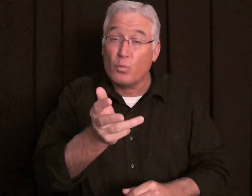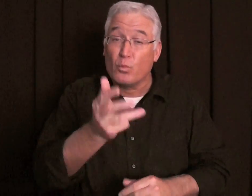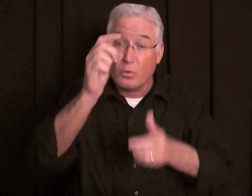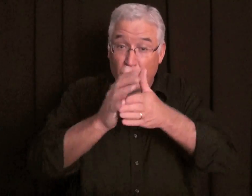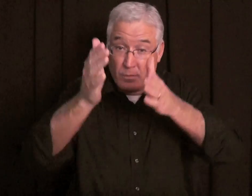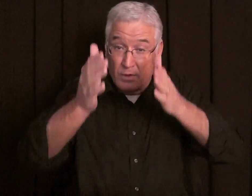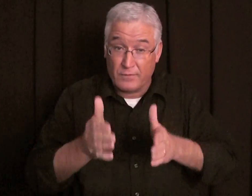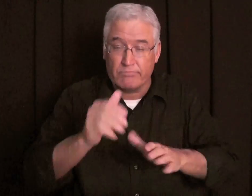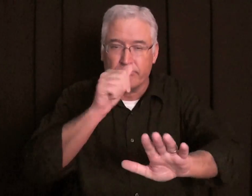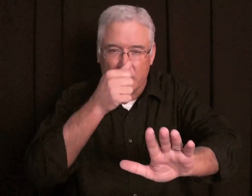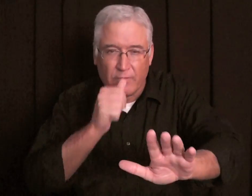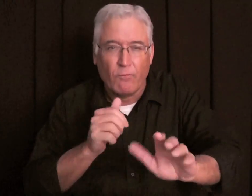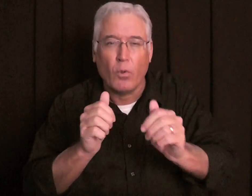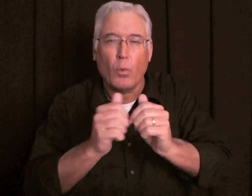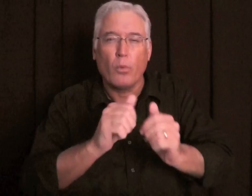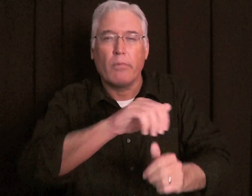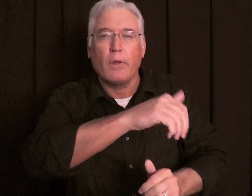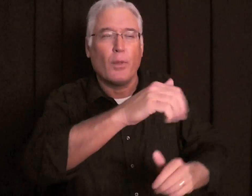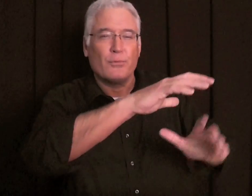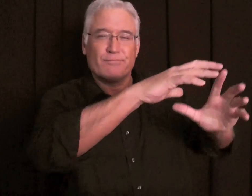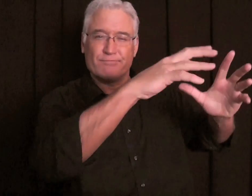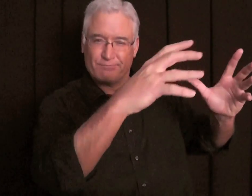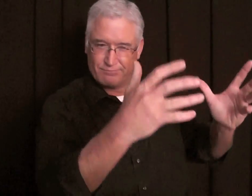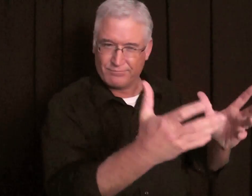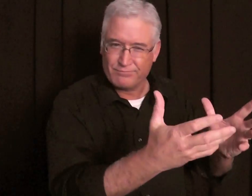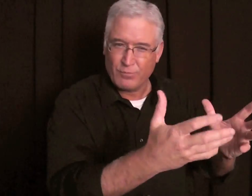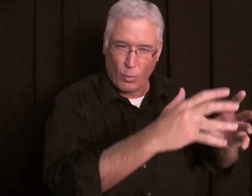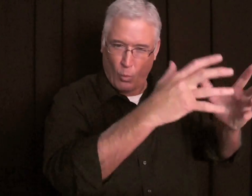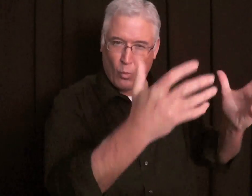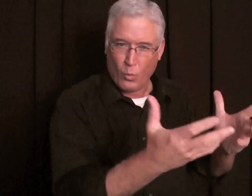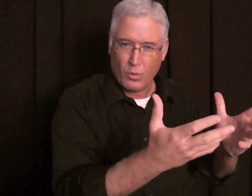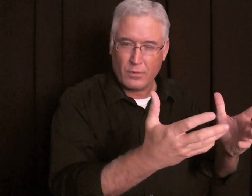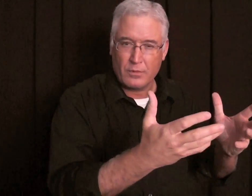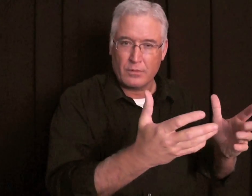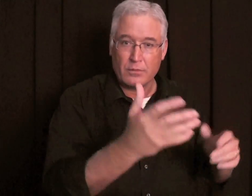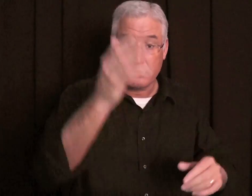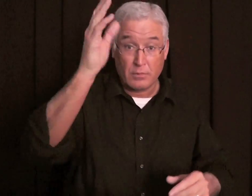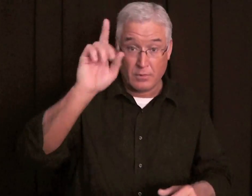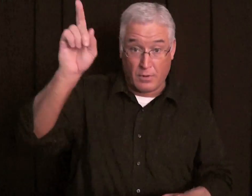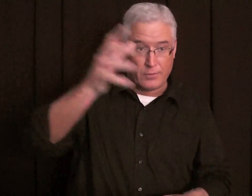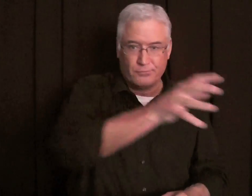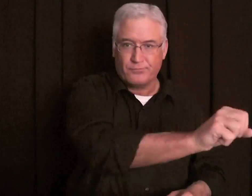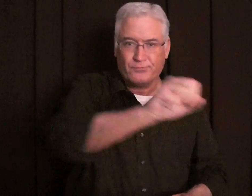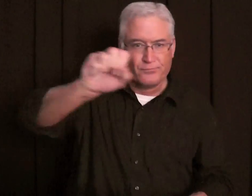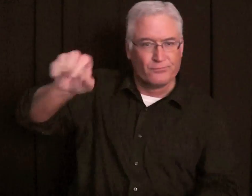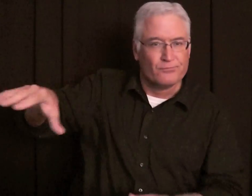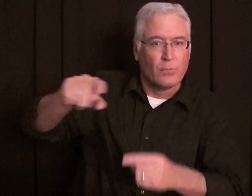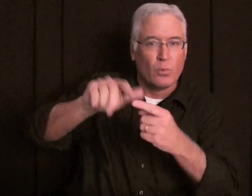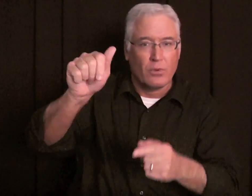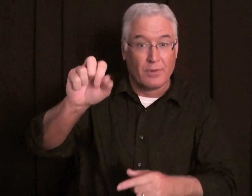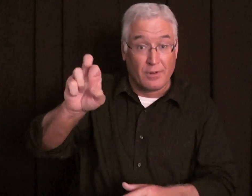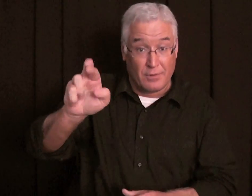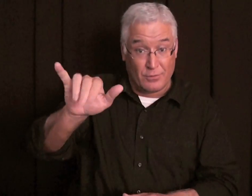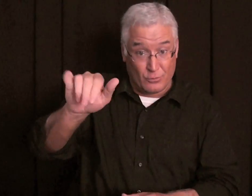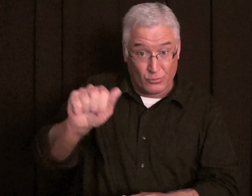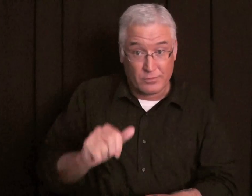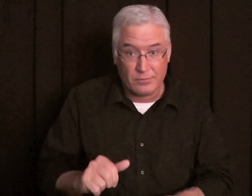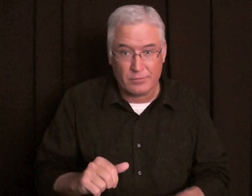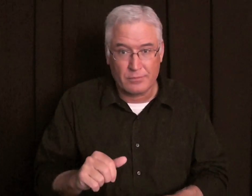of that body, and they remained faithful. But they did suffer as the whole group of Israel when God took them and